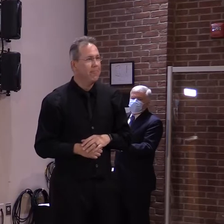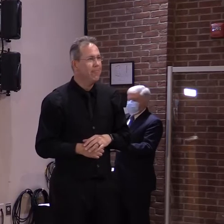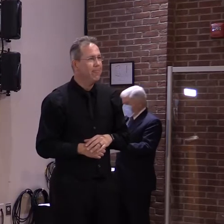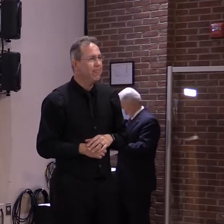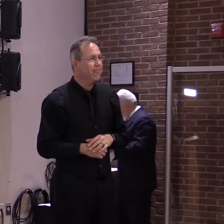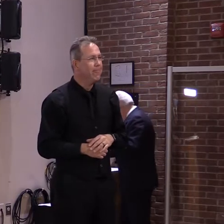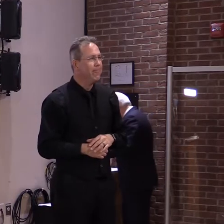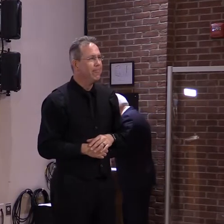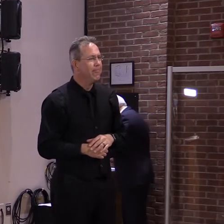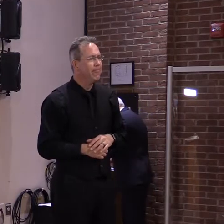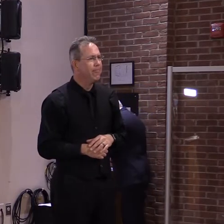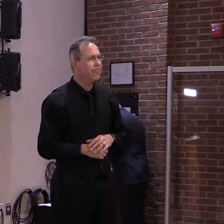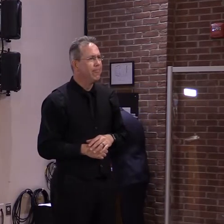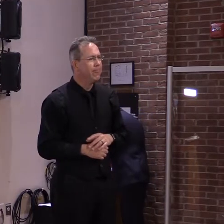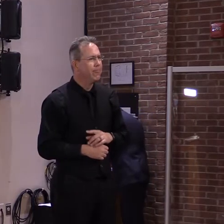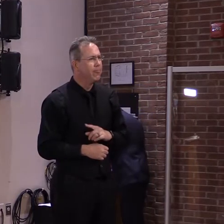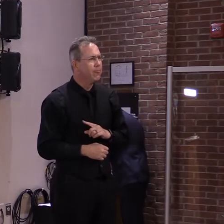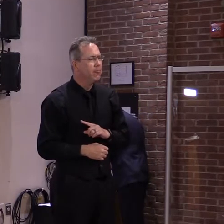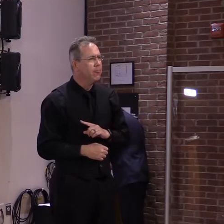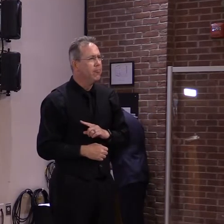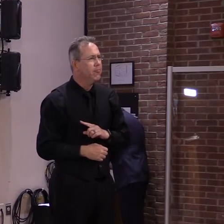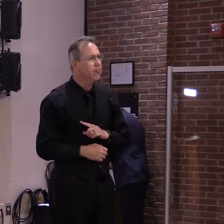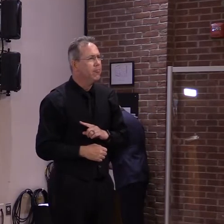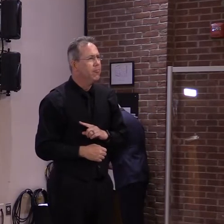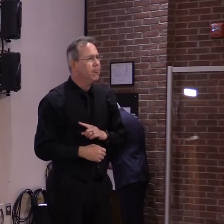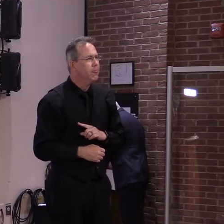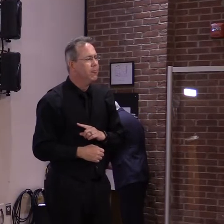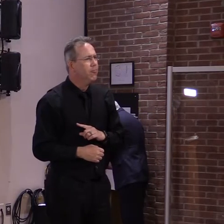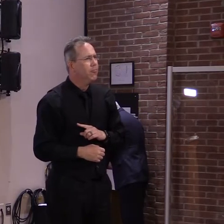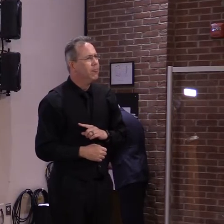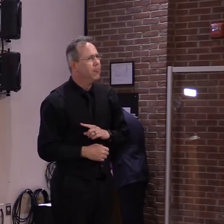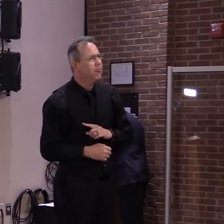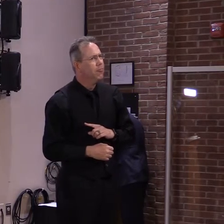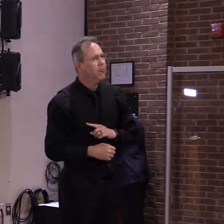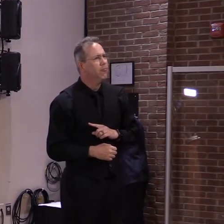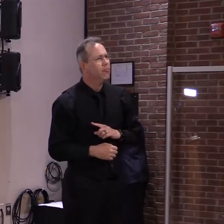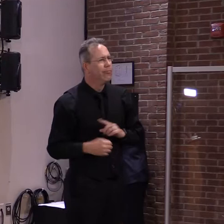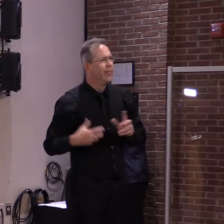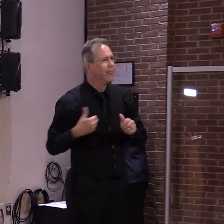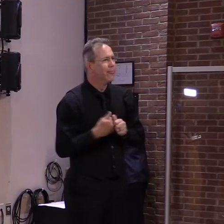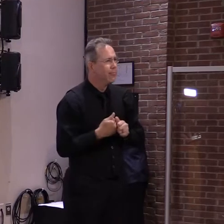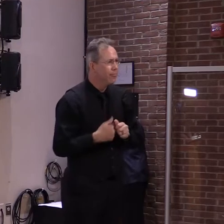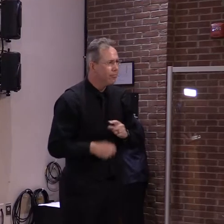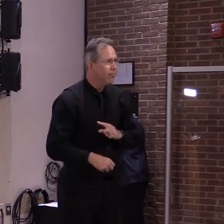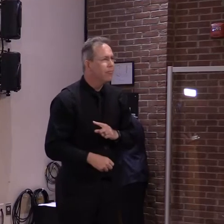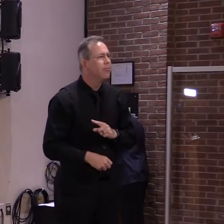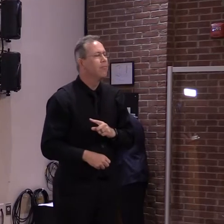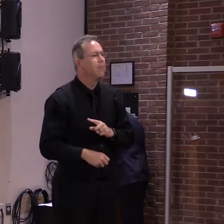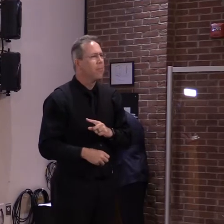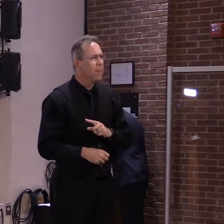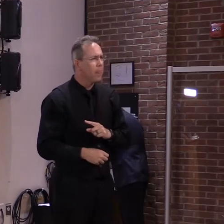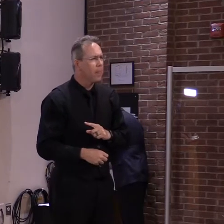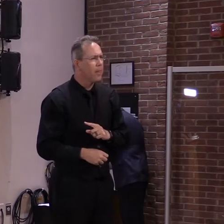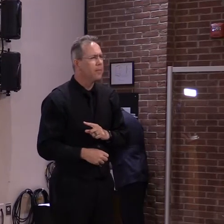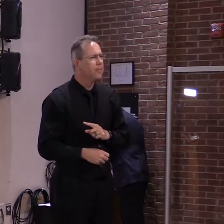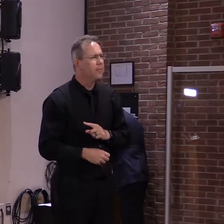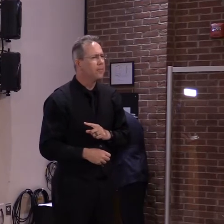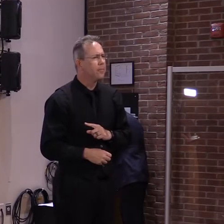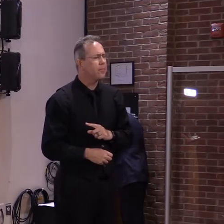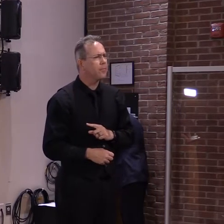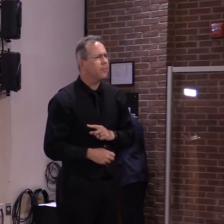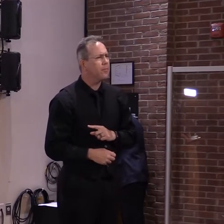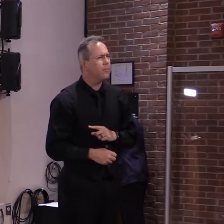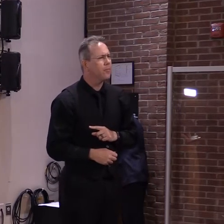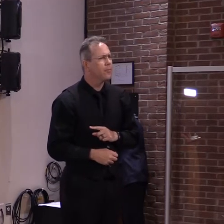other different modes of learning. This survey gives us a sense of the amount of in-person, remote, or hybrid learning students